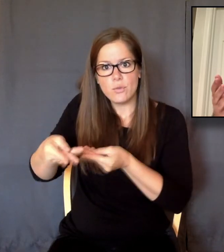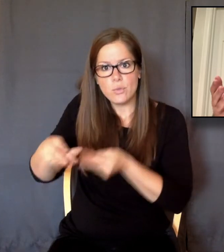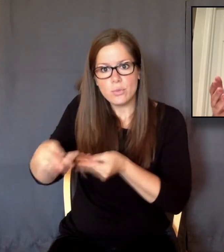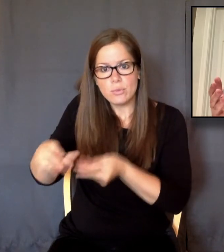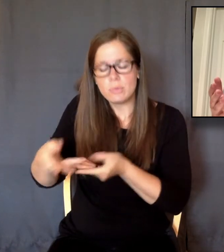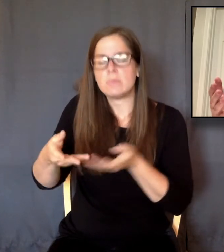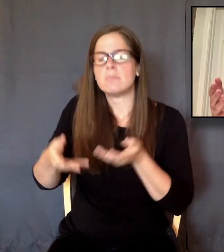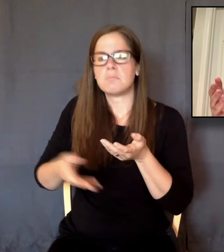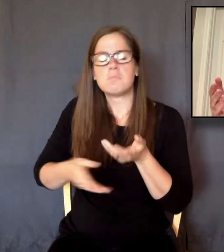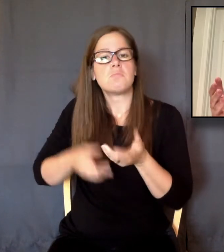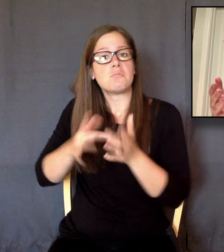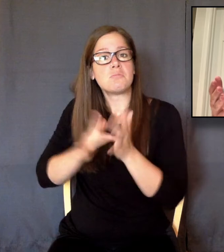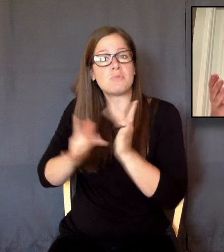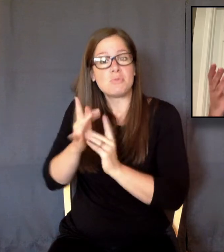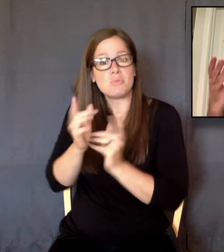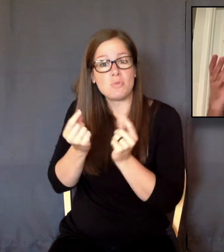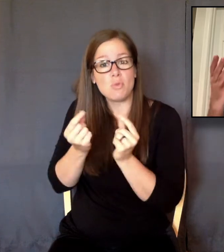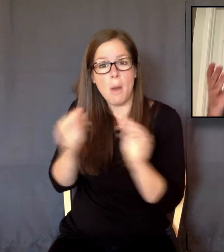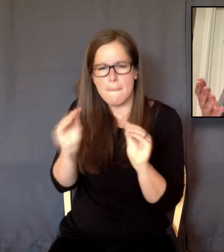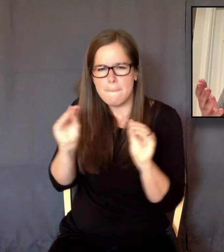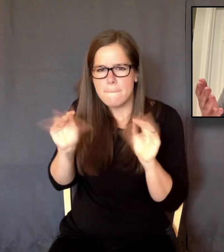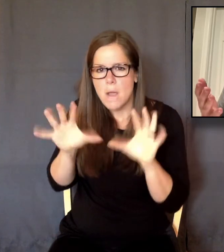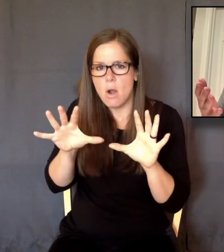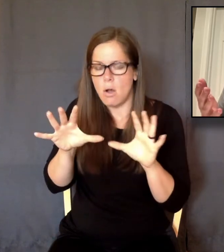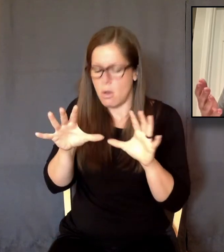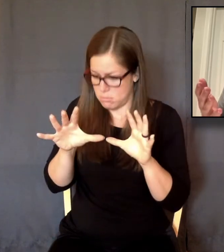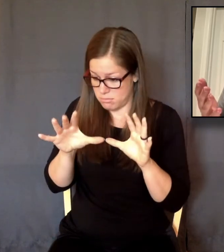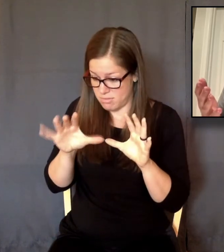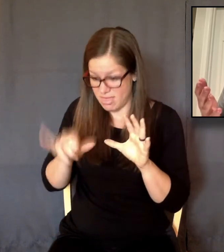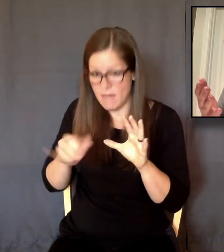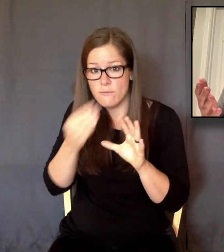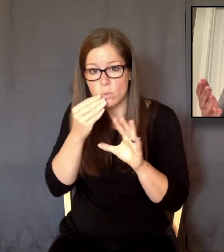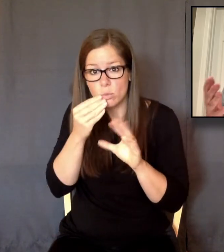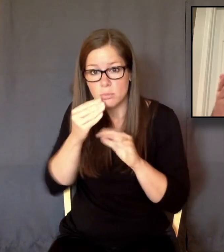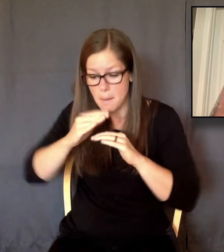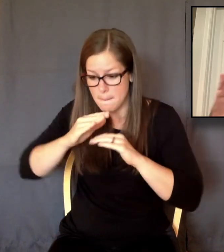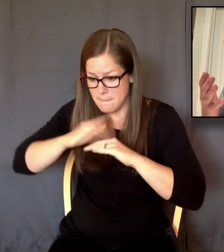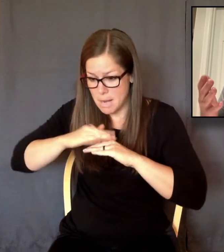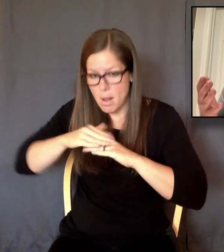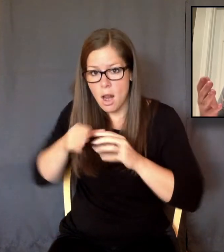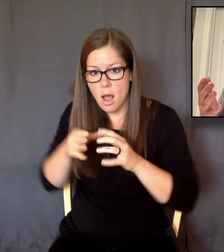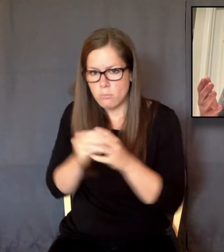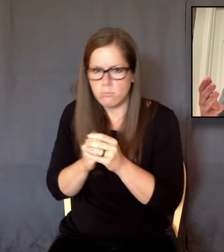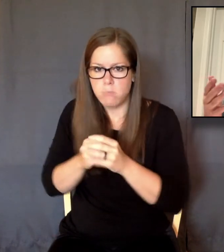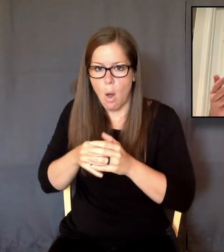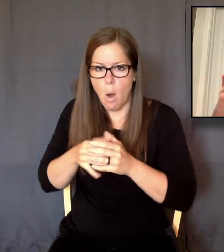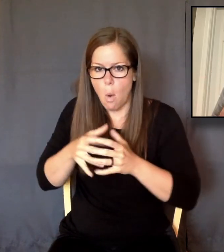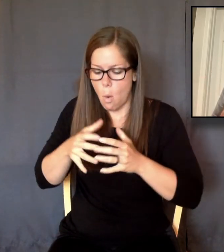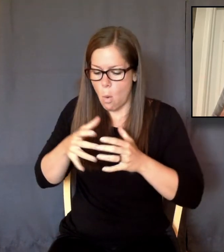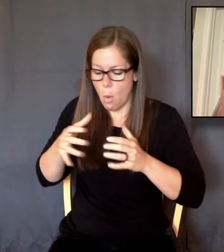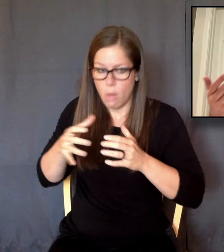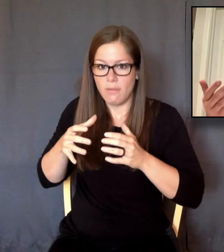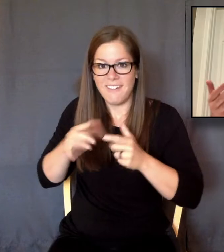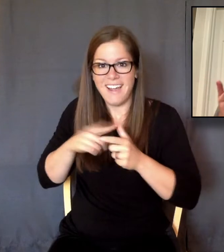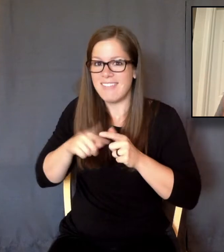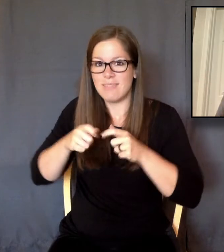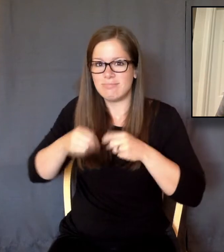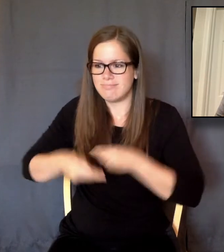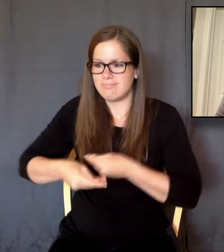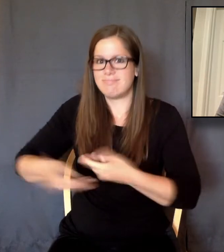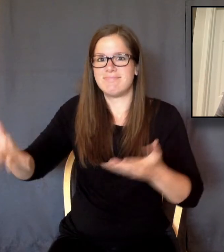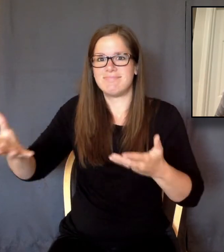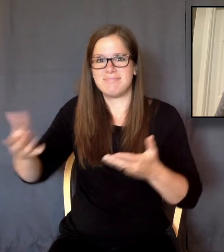has experienced miracles in this world. Food multiplying to feed thousands. Peter